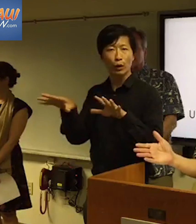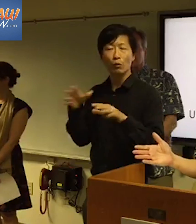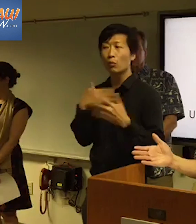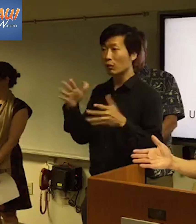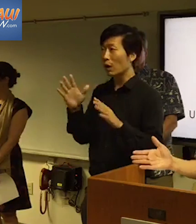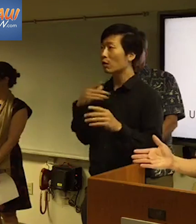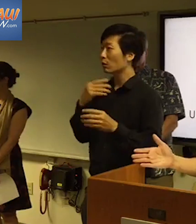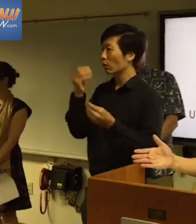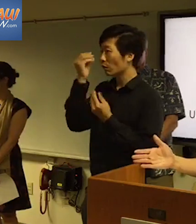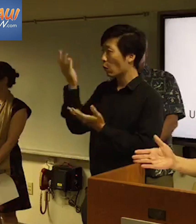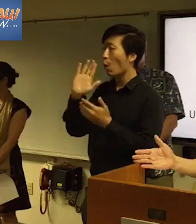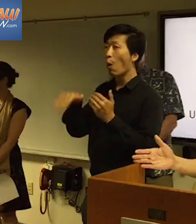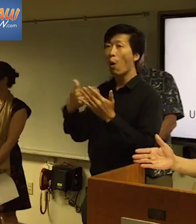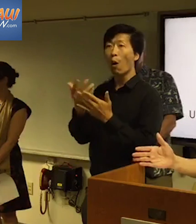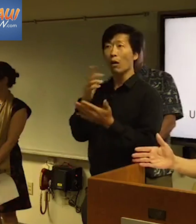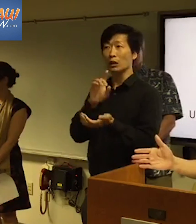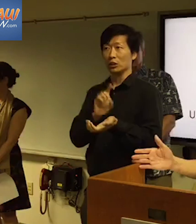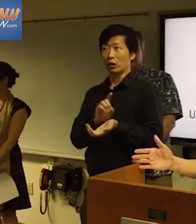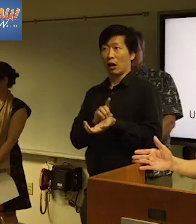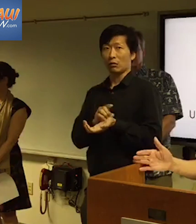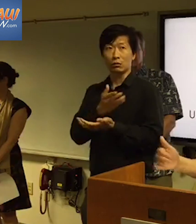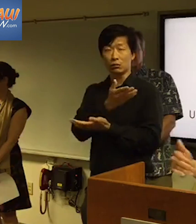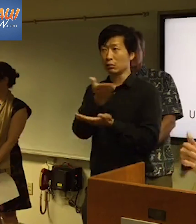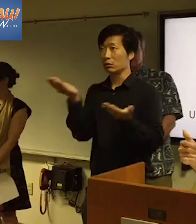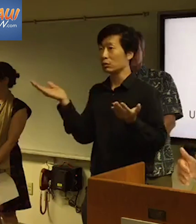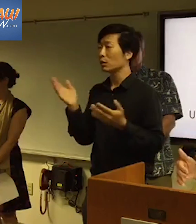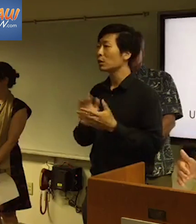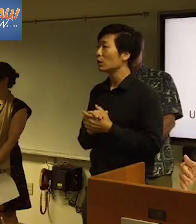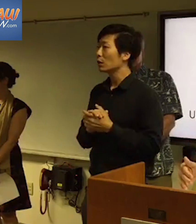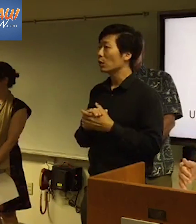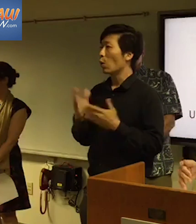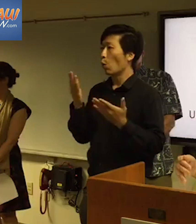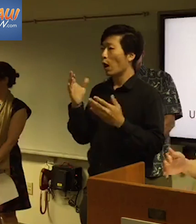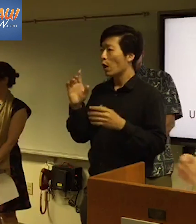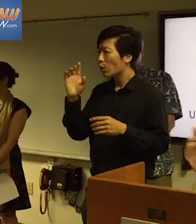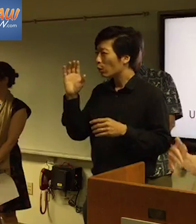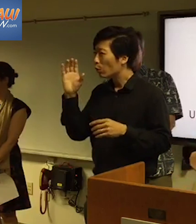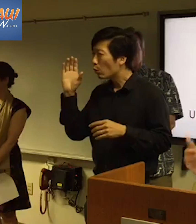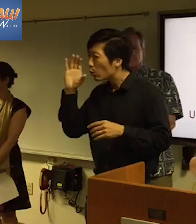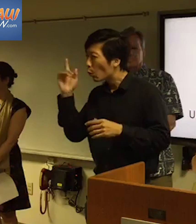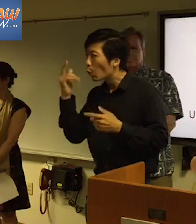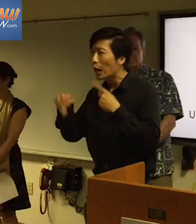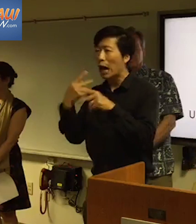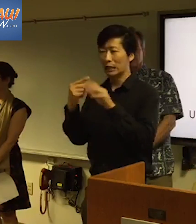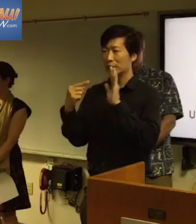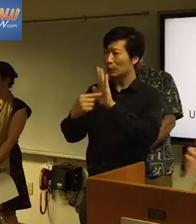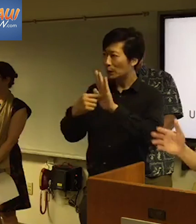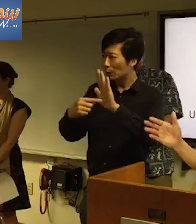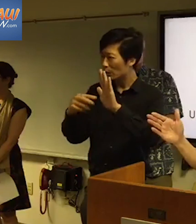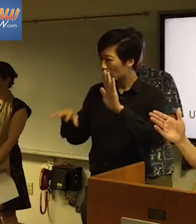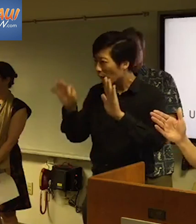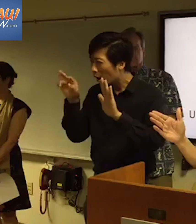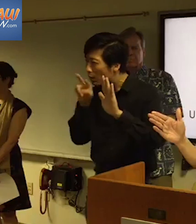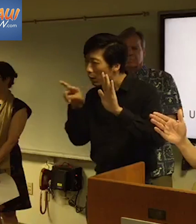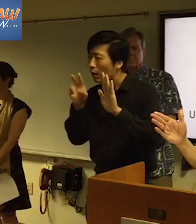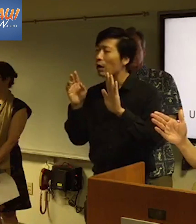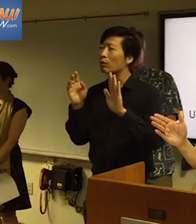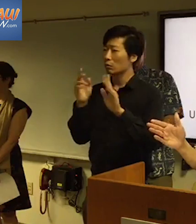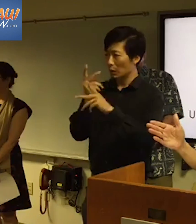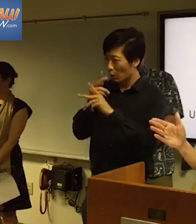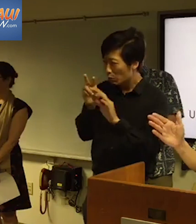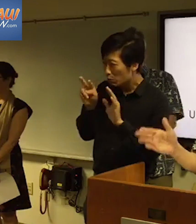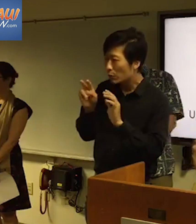exposed to and were infected with COVID-19. We understand there were some passengers on the